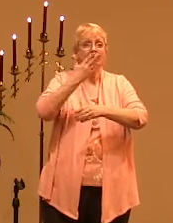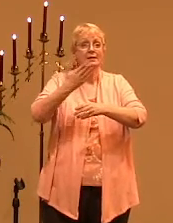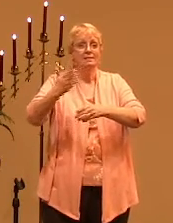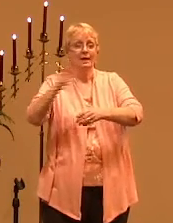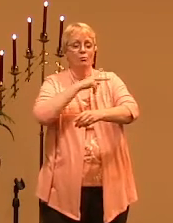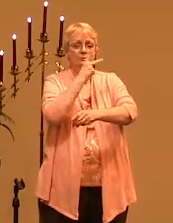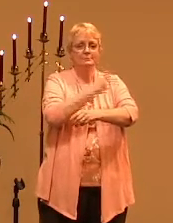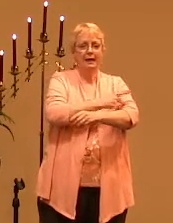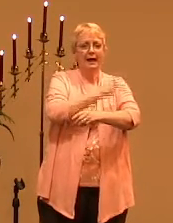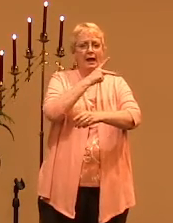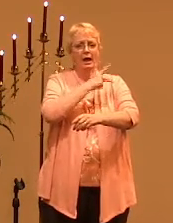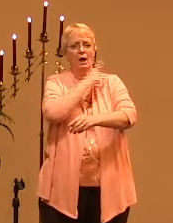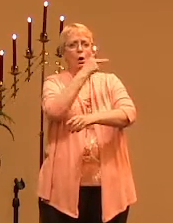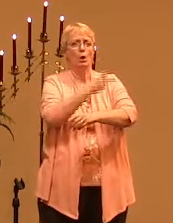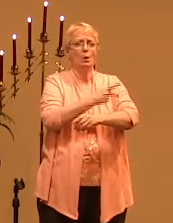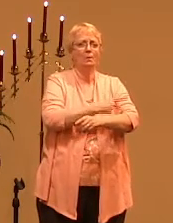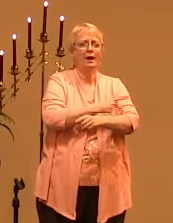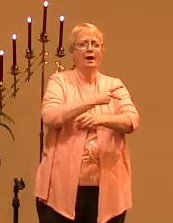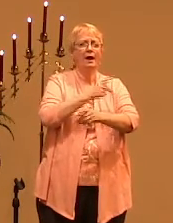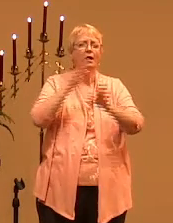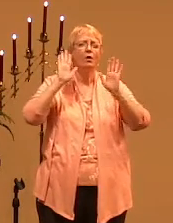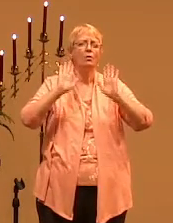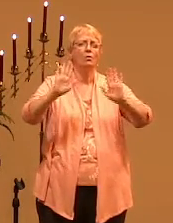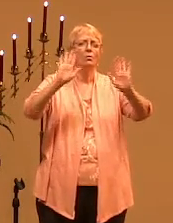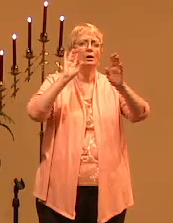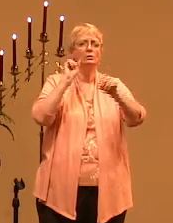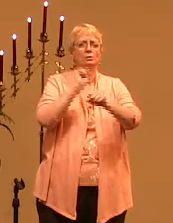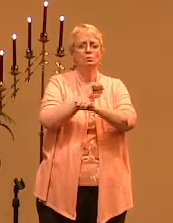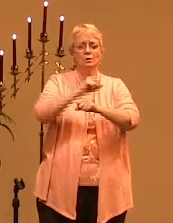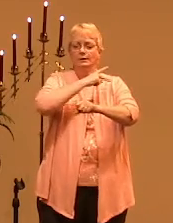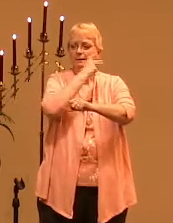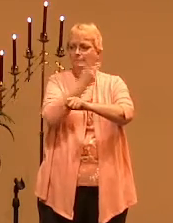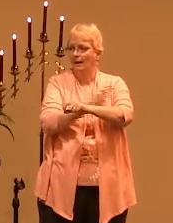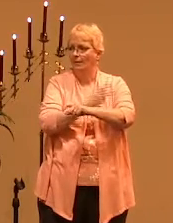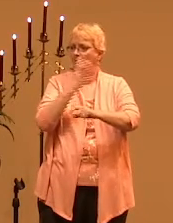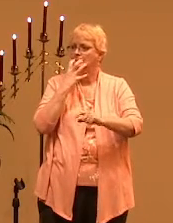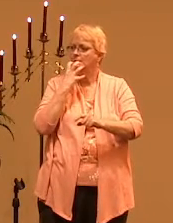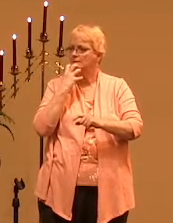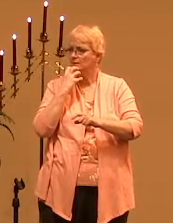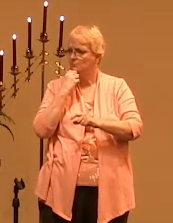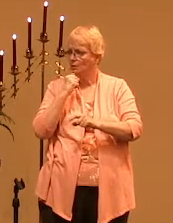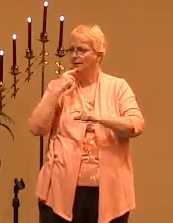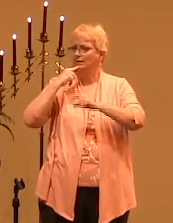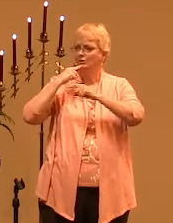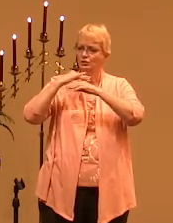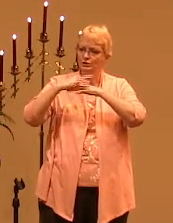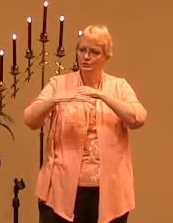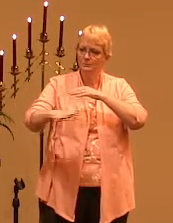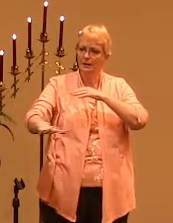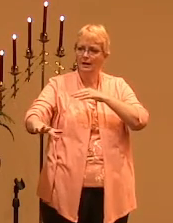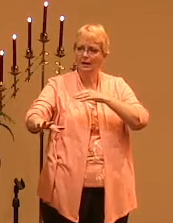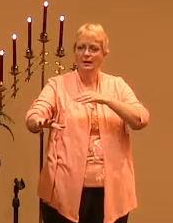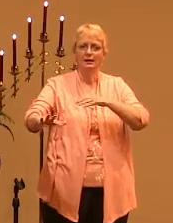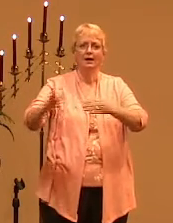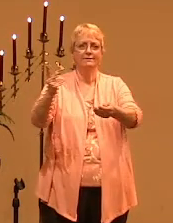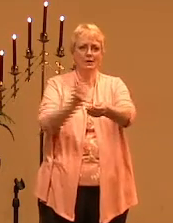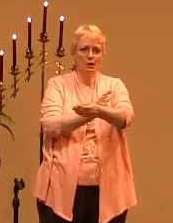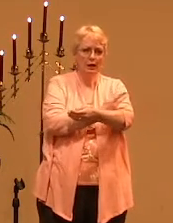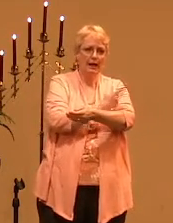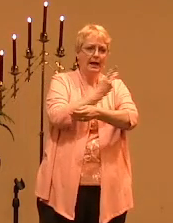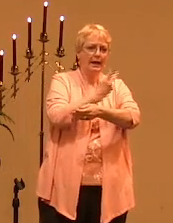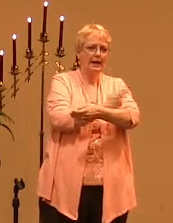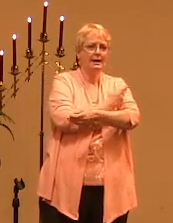Lamb. There is power, power, wonder-working power in the precious blood of